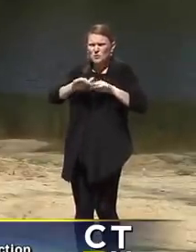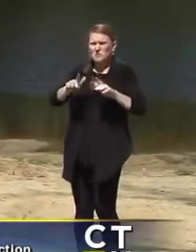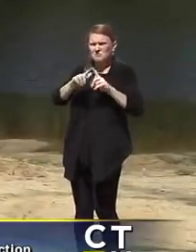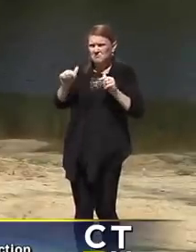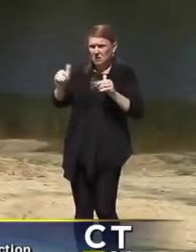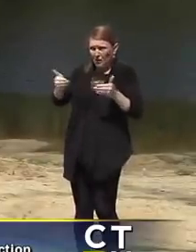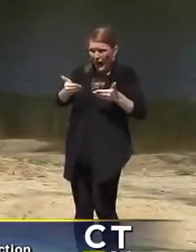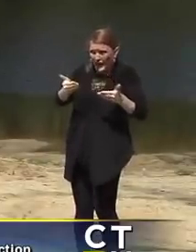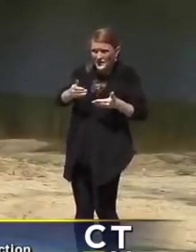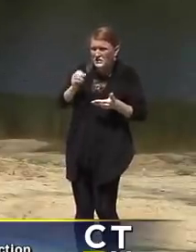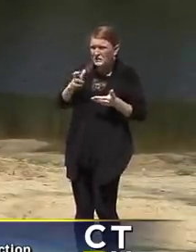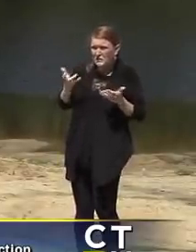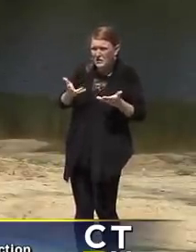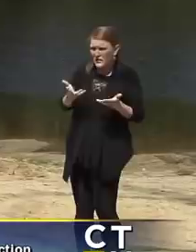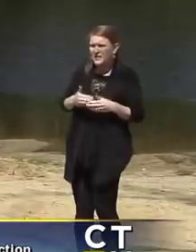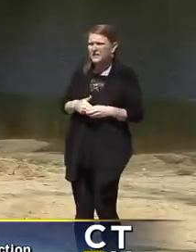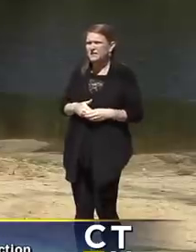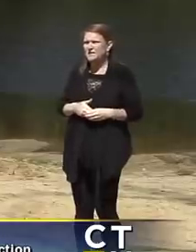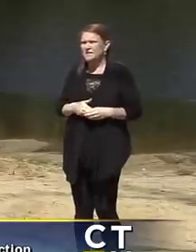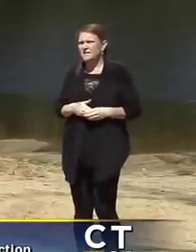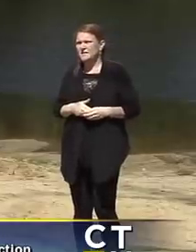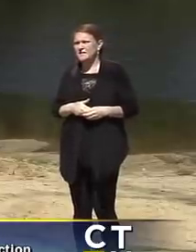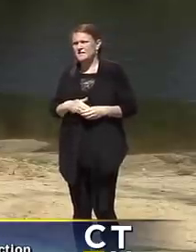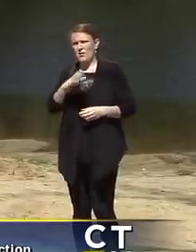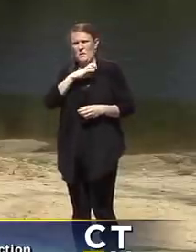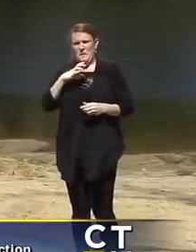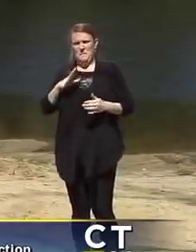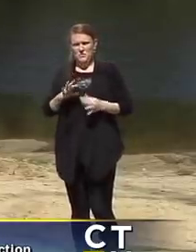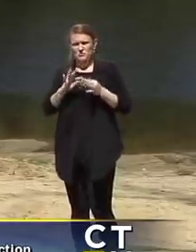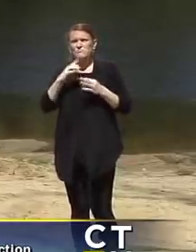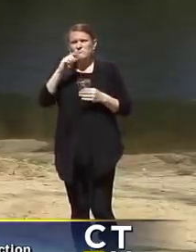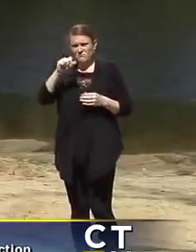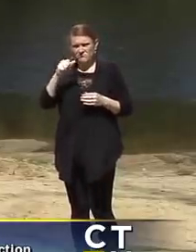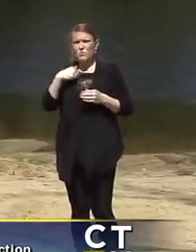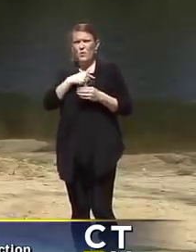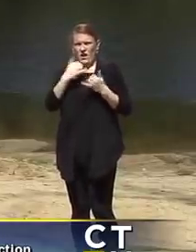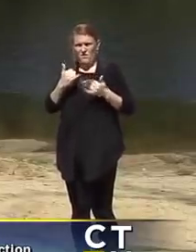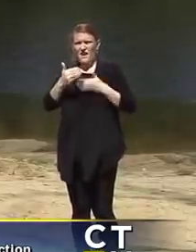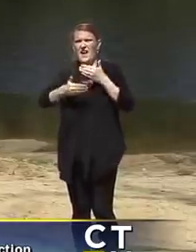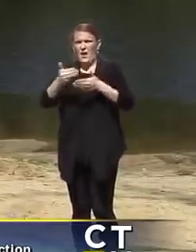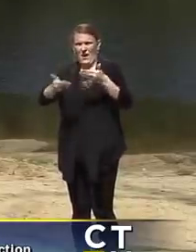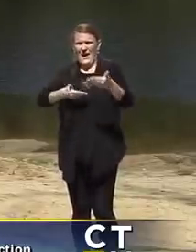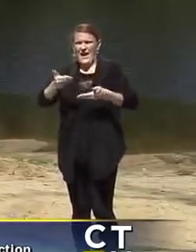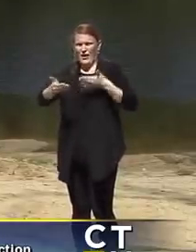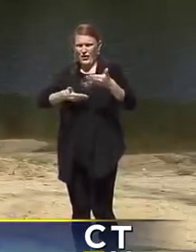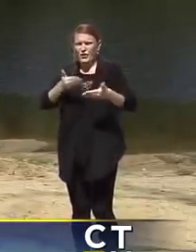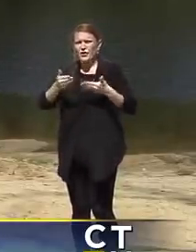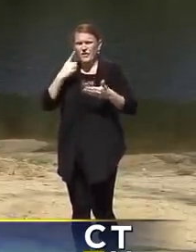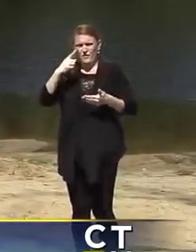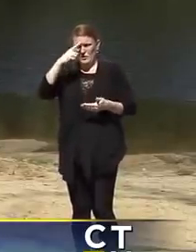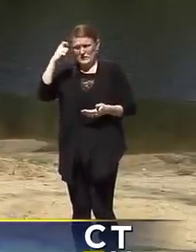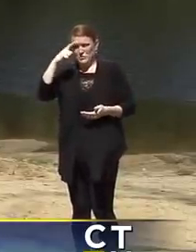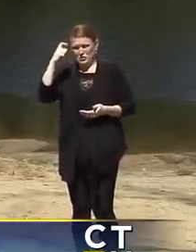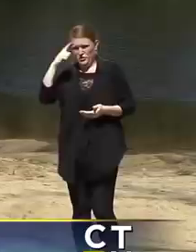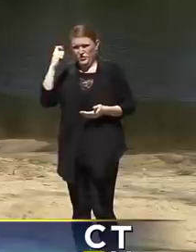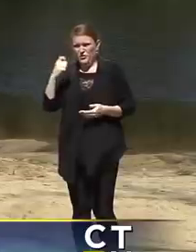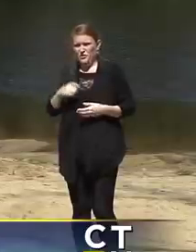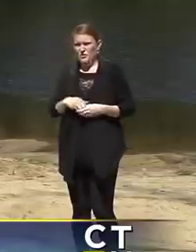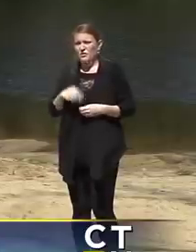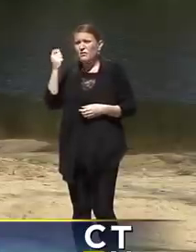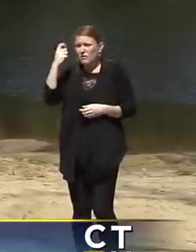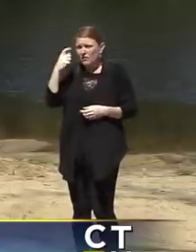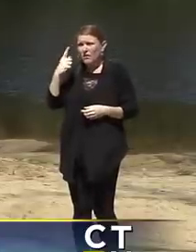So we are in the process of staffing up for a summer season. We are not going to we won't